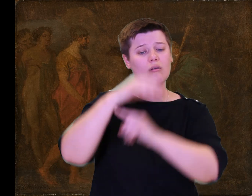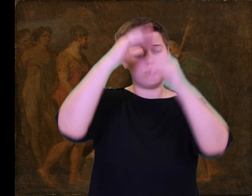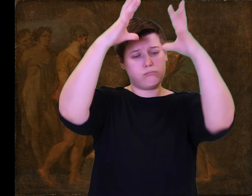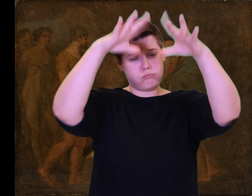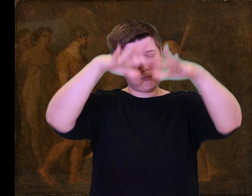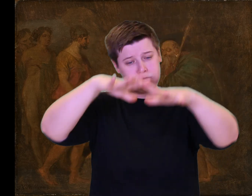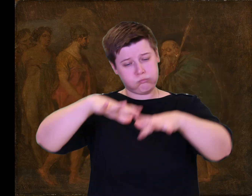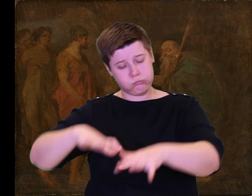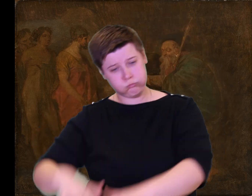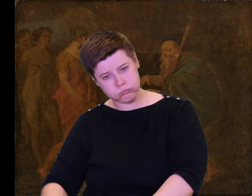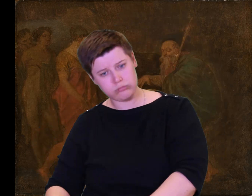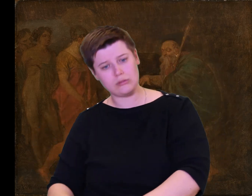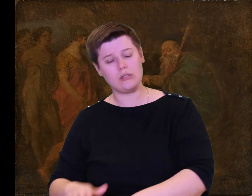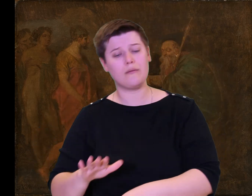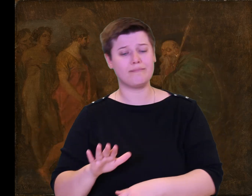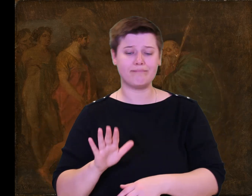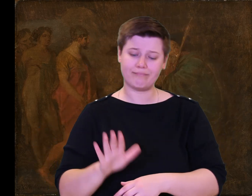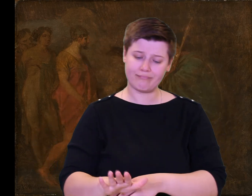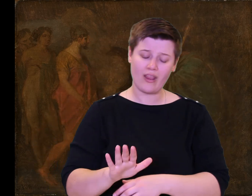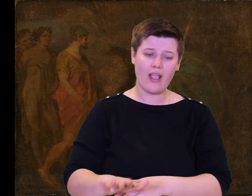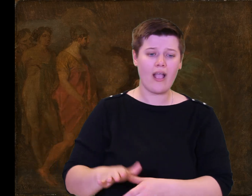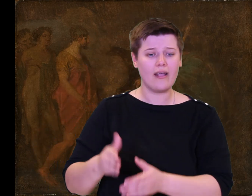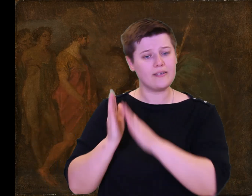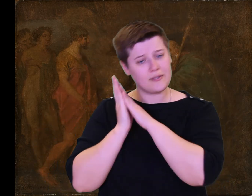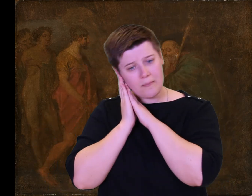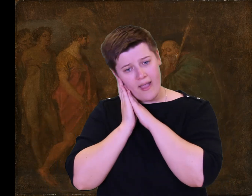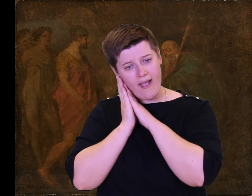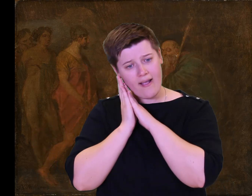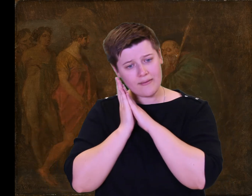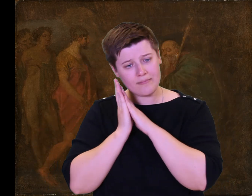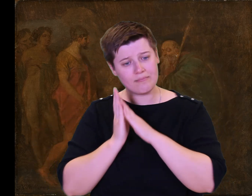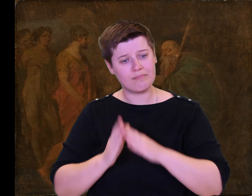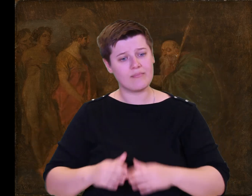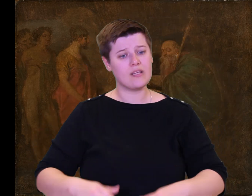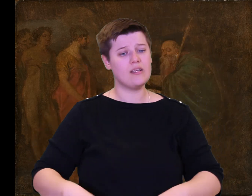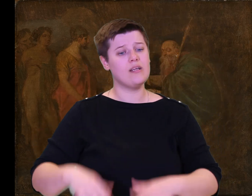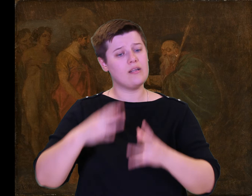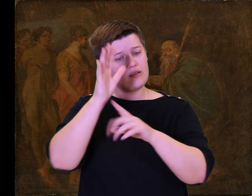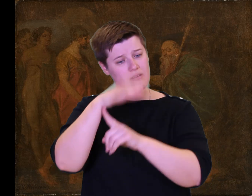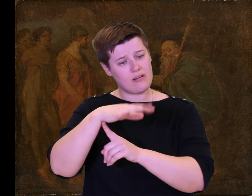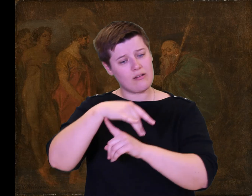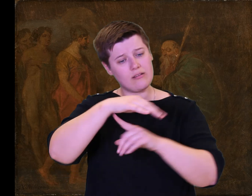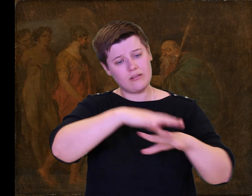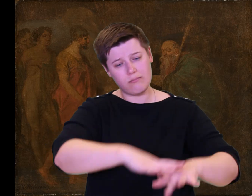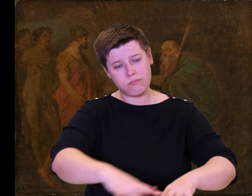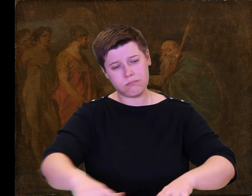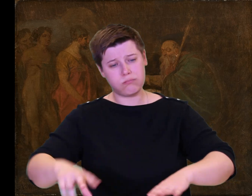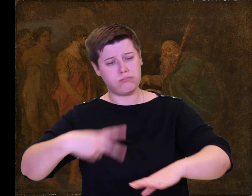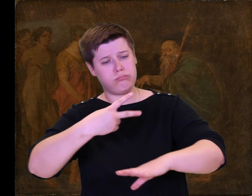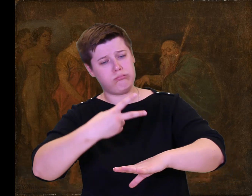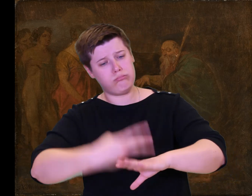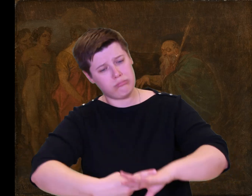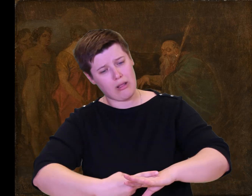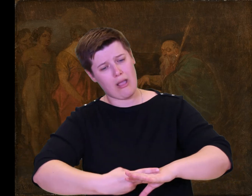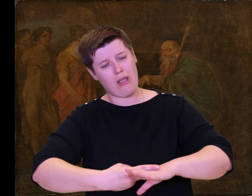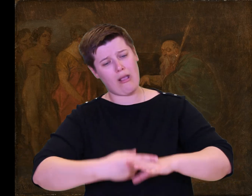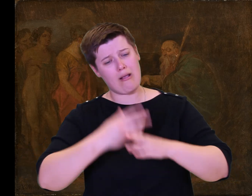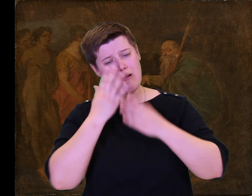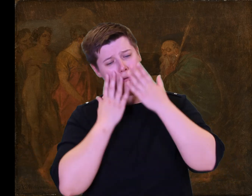lying in ashes with his slaves. His clothes are rags. In summer and at harvest, the piles of fallen